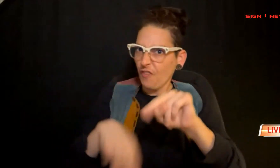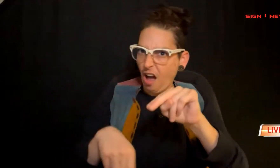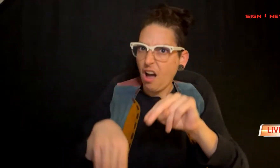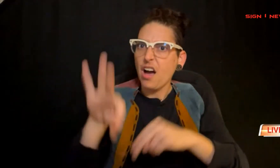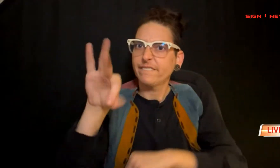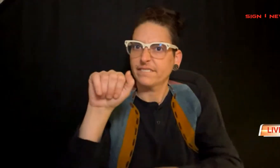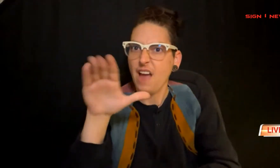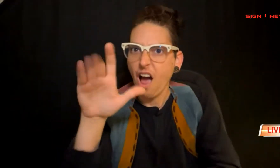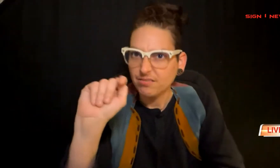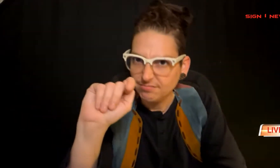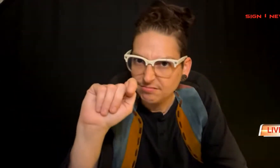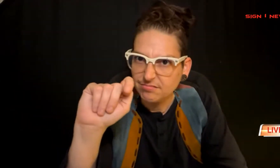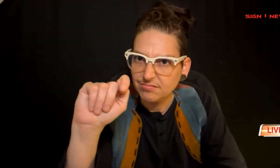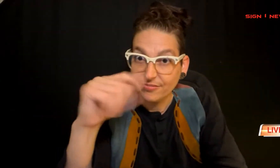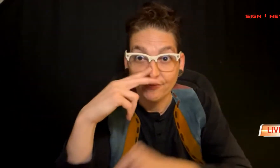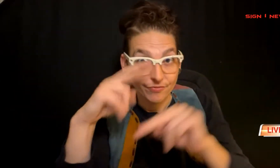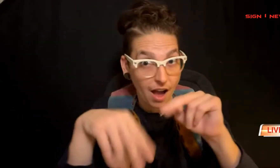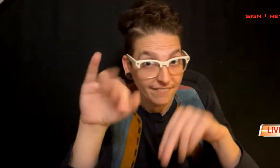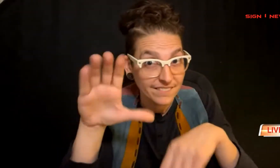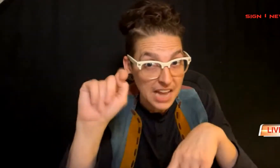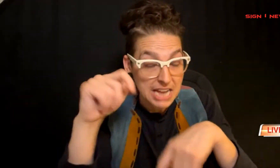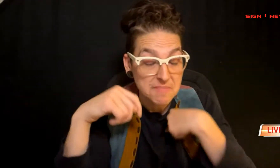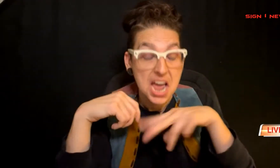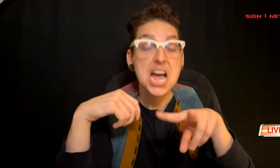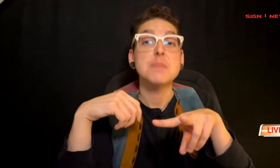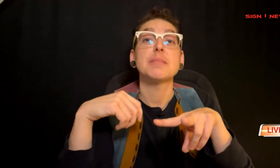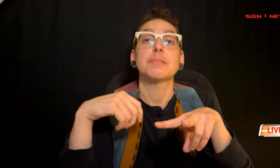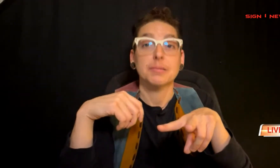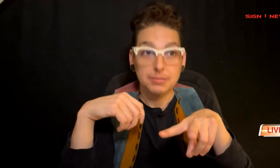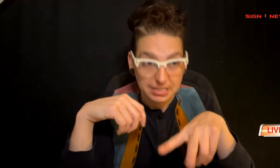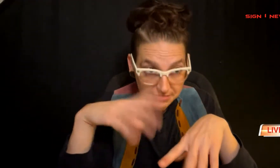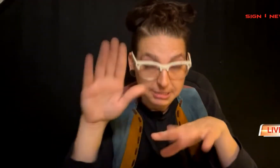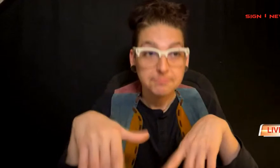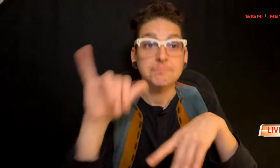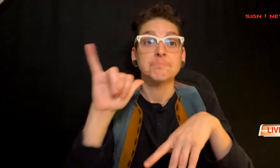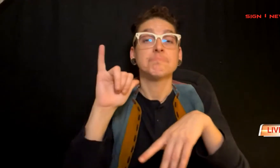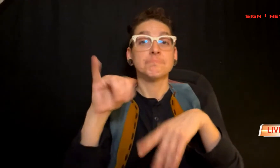So listen, I want to share some interesting fun facts with you.